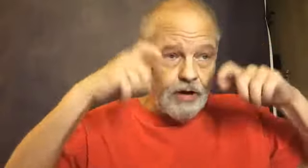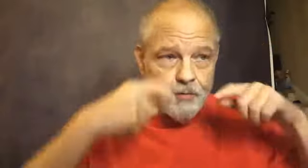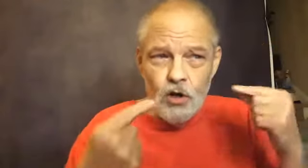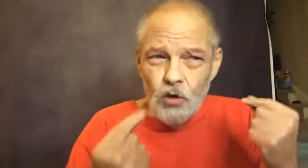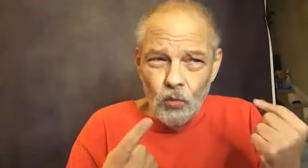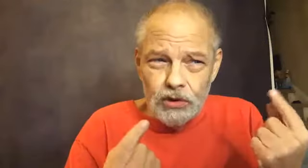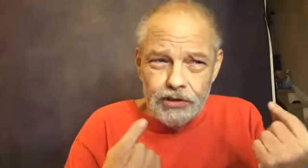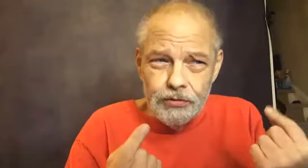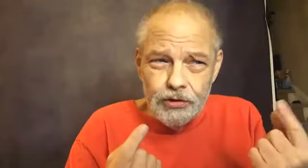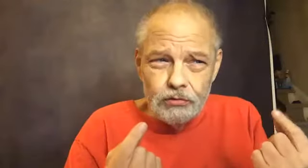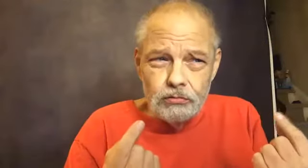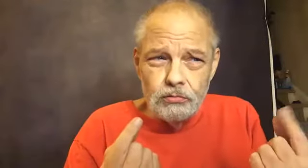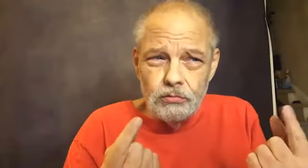grammar. What did you do?